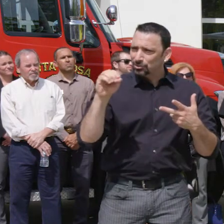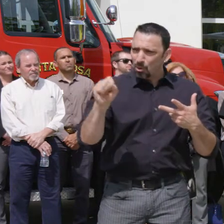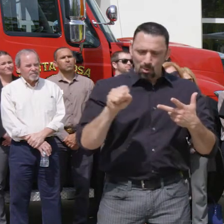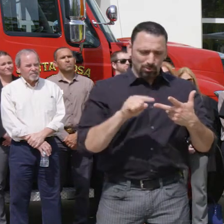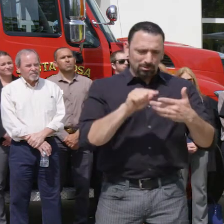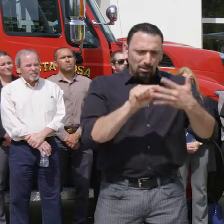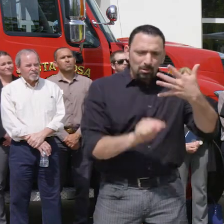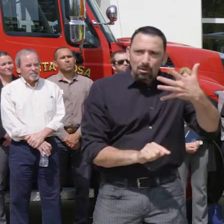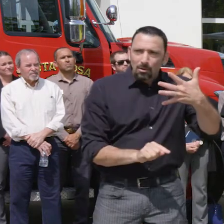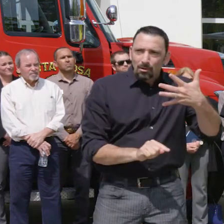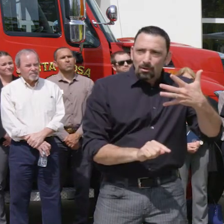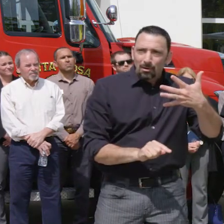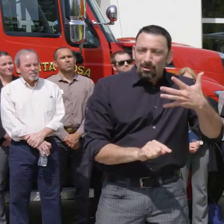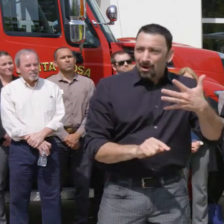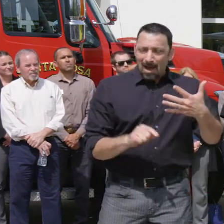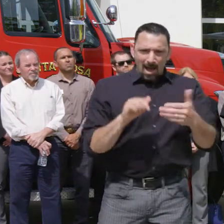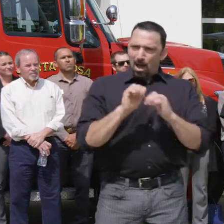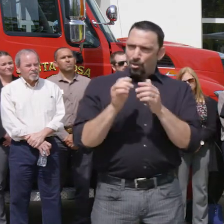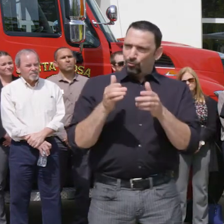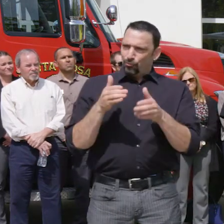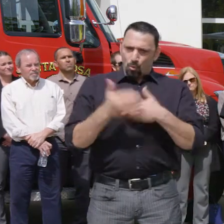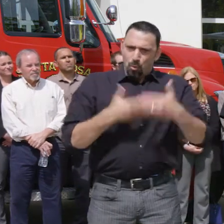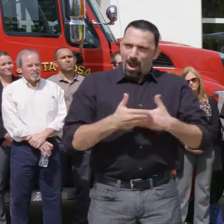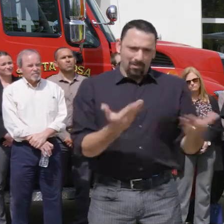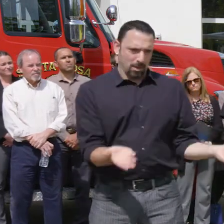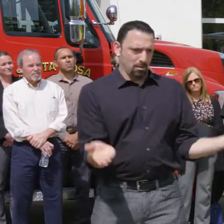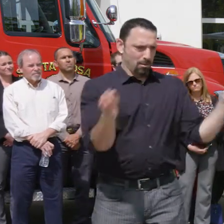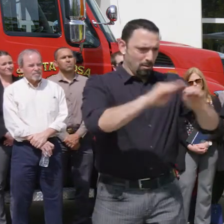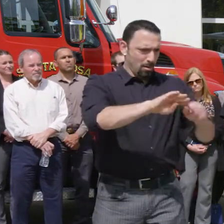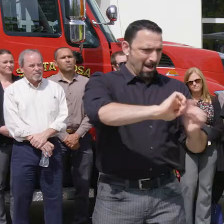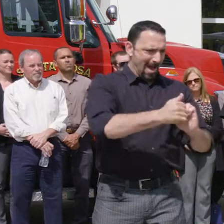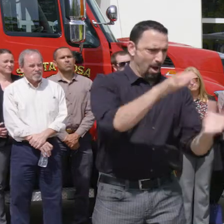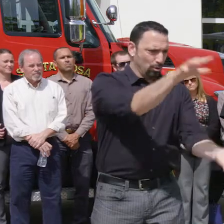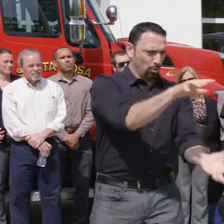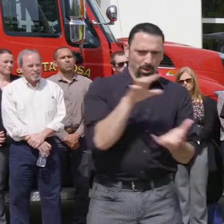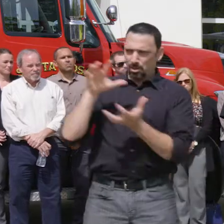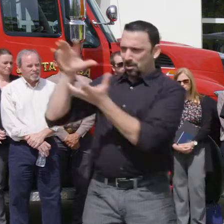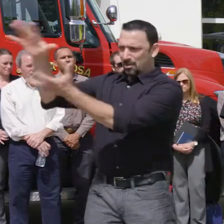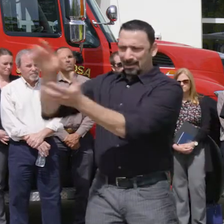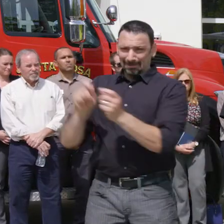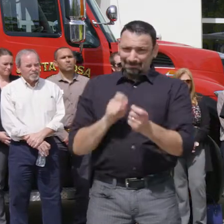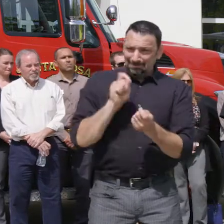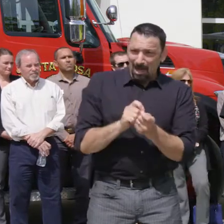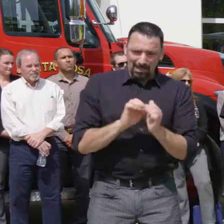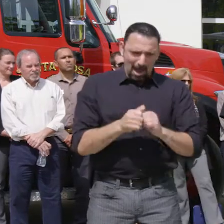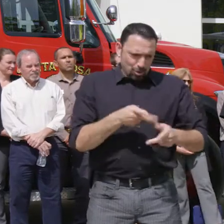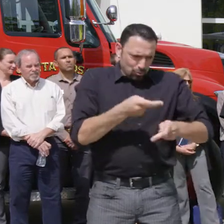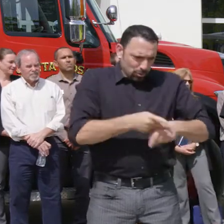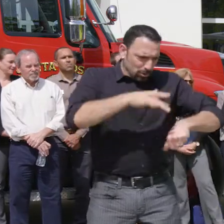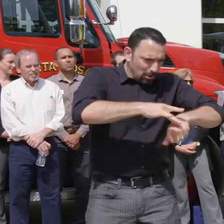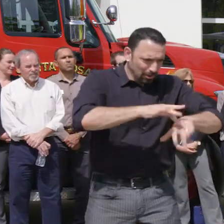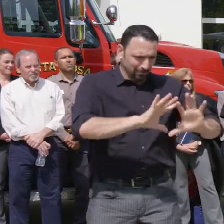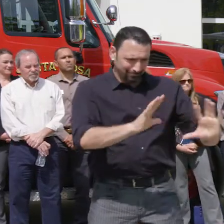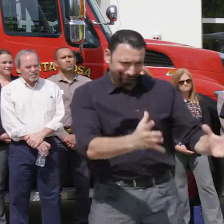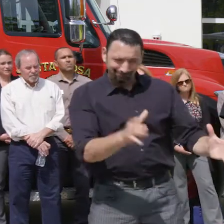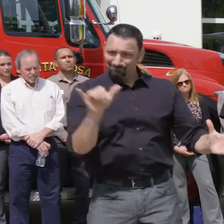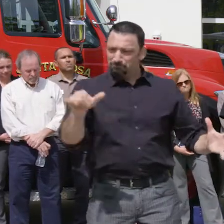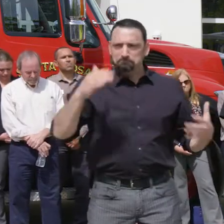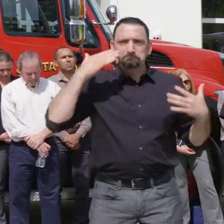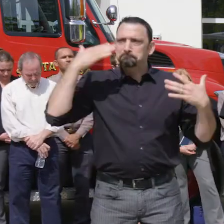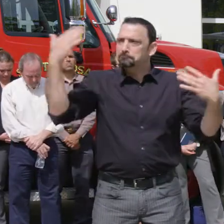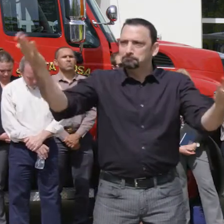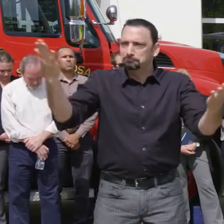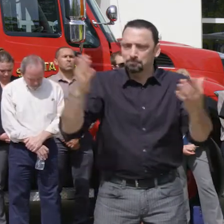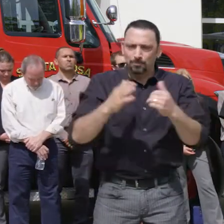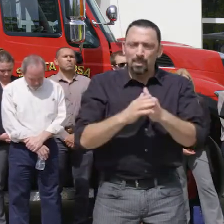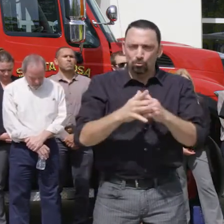they say, burrito wrapped. I'm not an expert on the hazardous and what has to get done to it. Challenges, obviously,